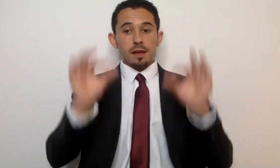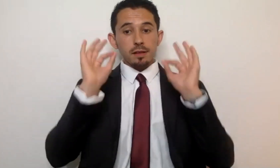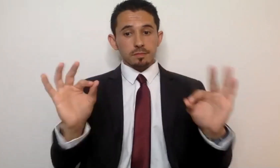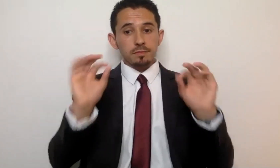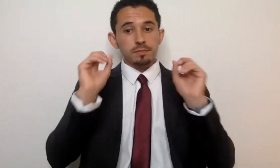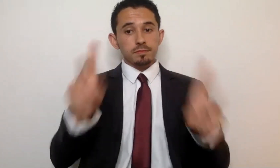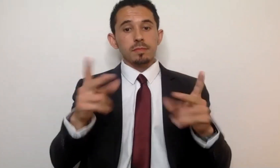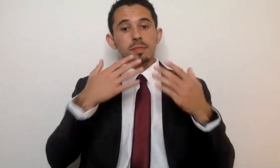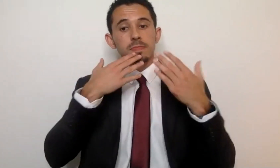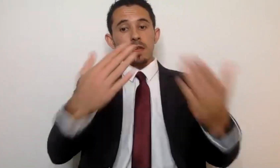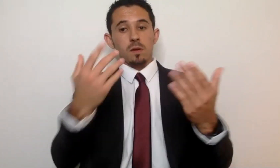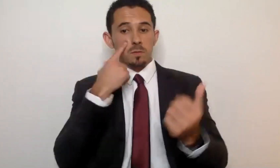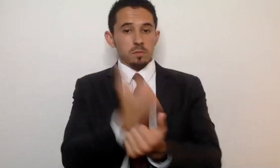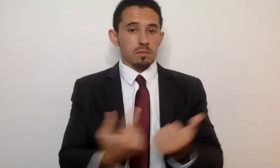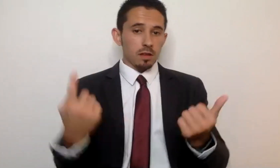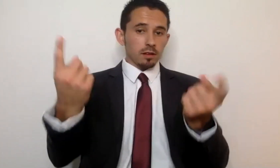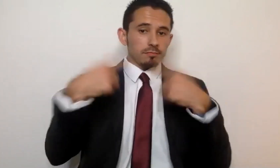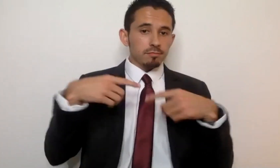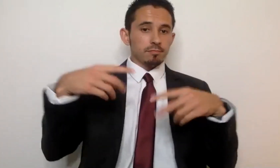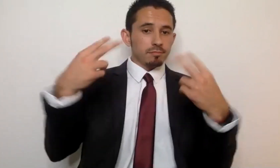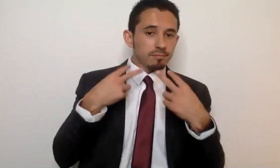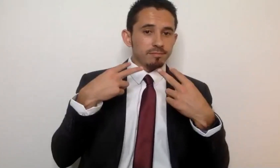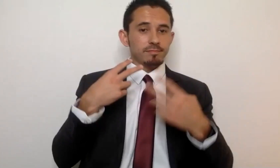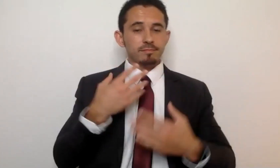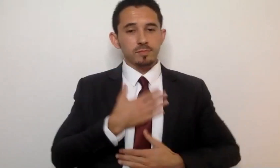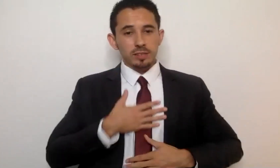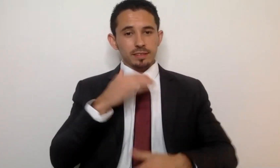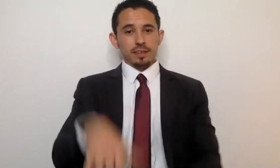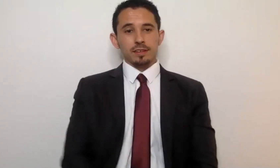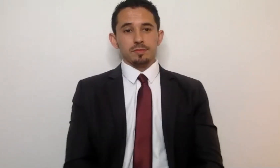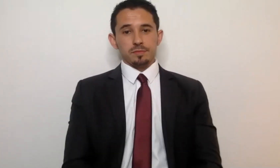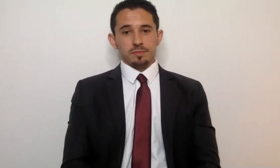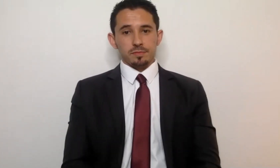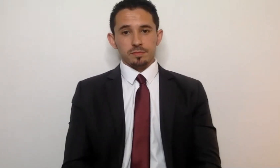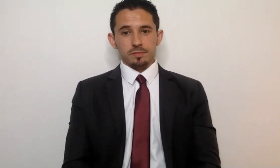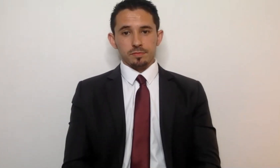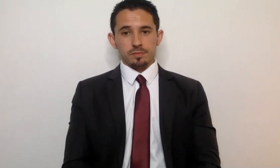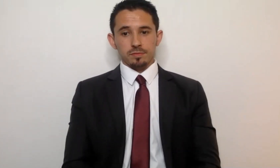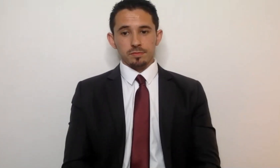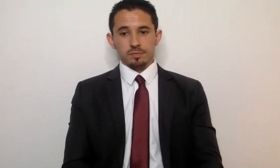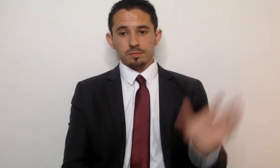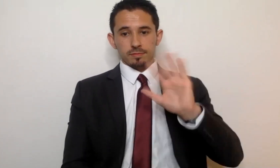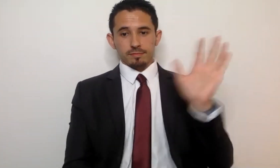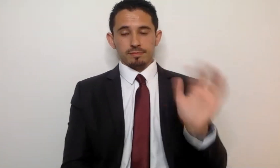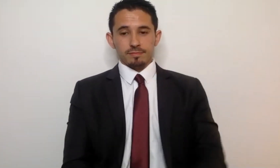and then they can talk later on. So thank you everyone for coming and watching. I hope you